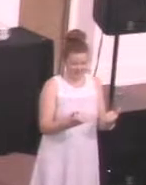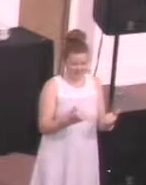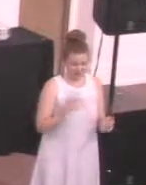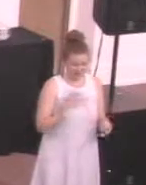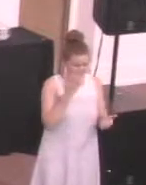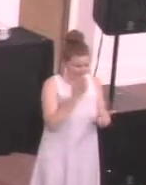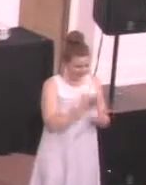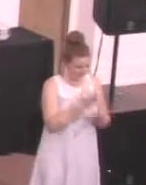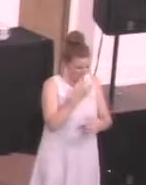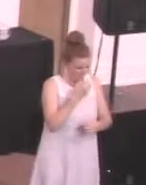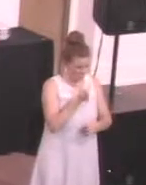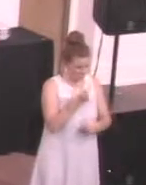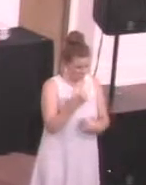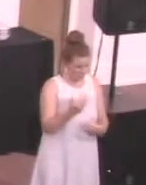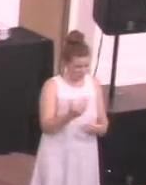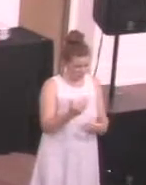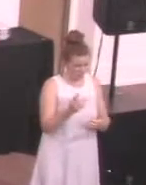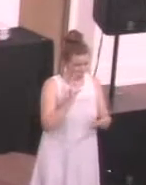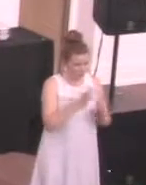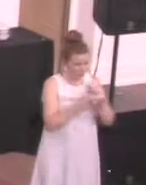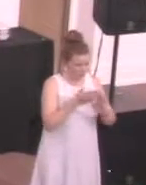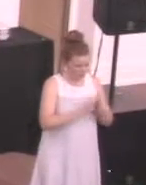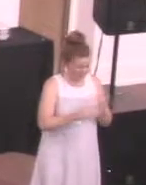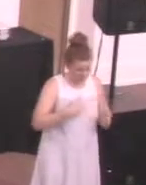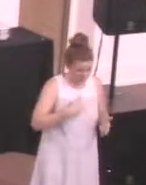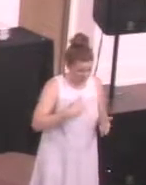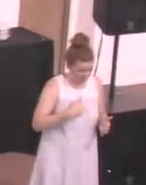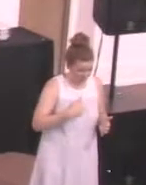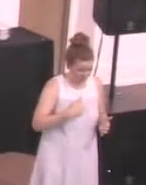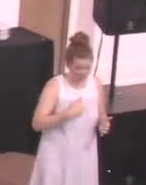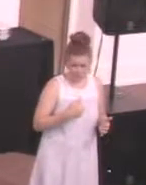I stopped trusting. Will you forgive me?